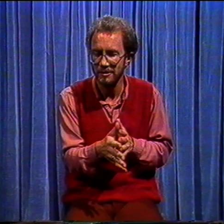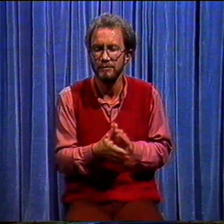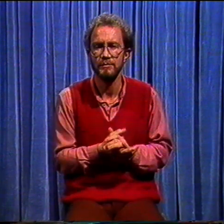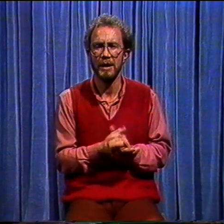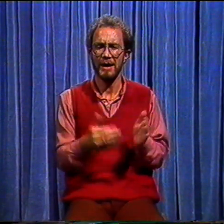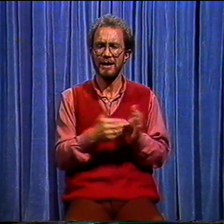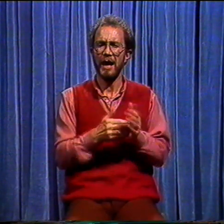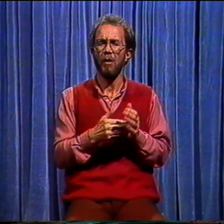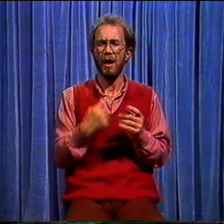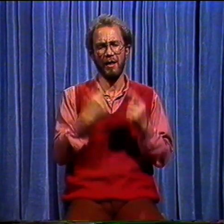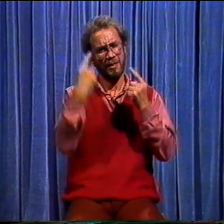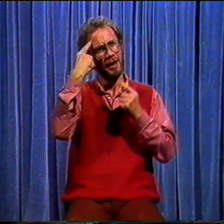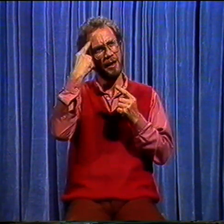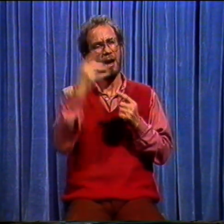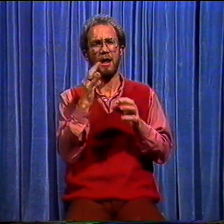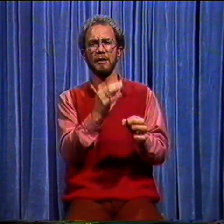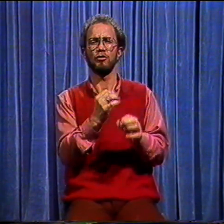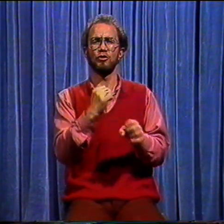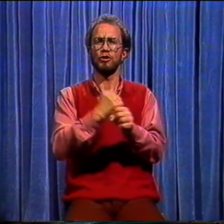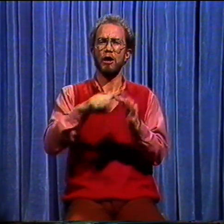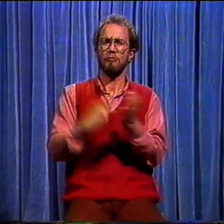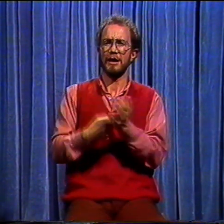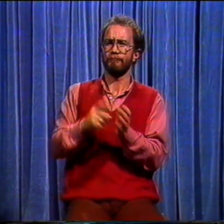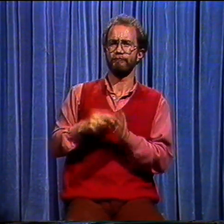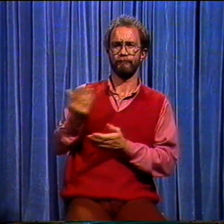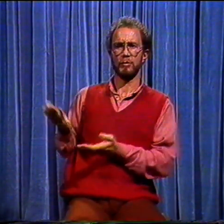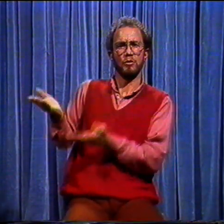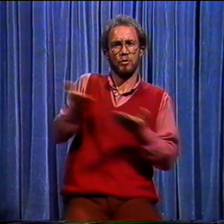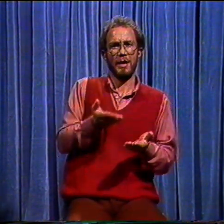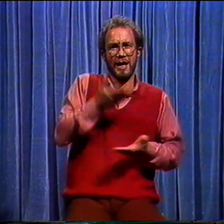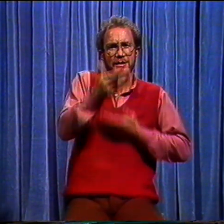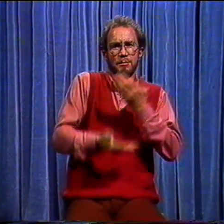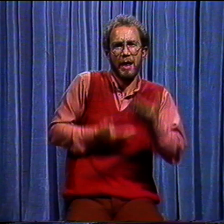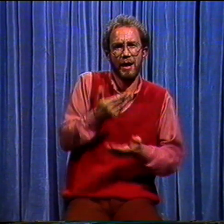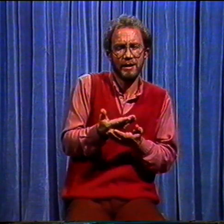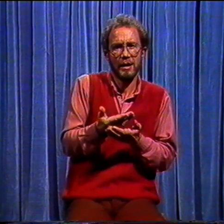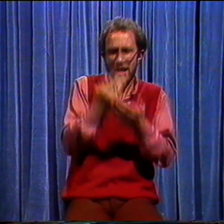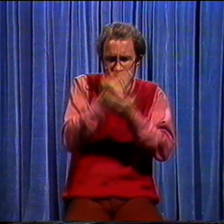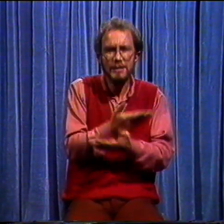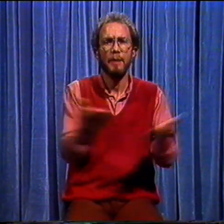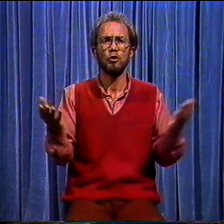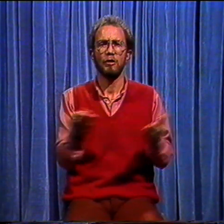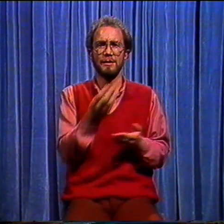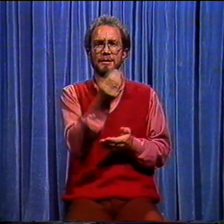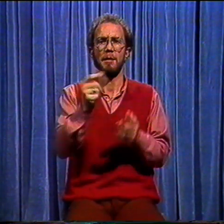multi-channel signs. And now I think I'll ask Jerry to explain and demonstrate some